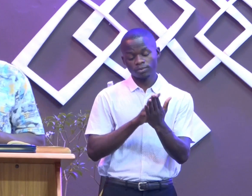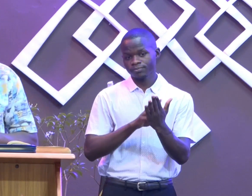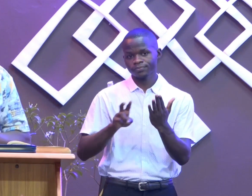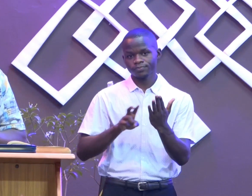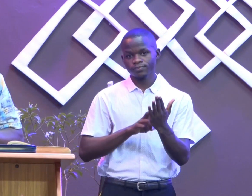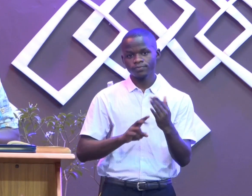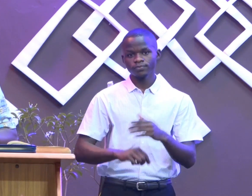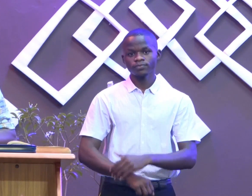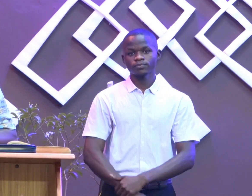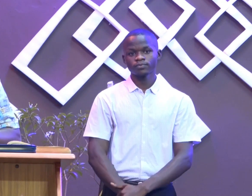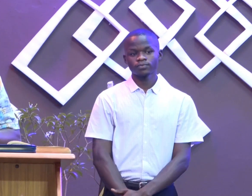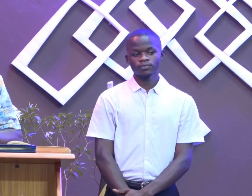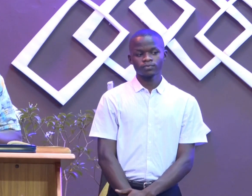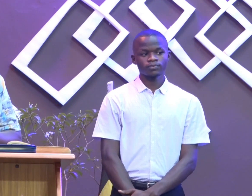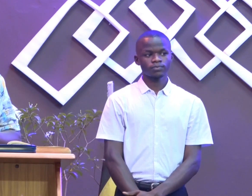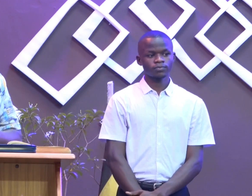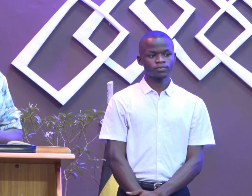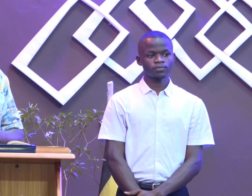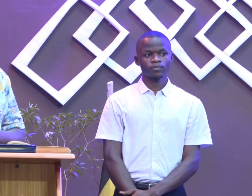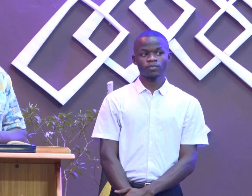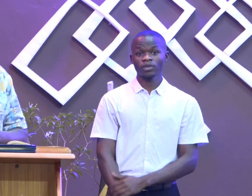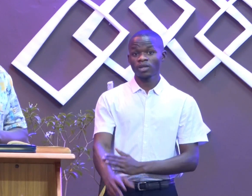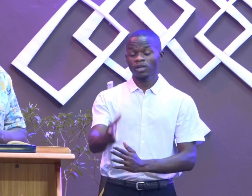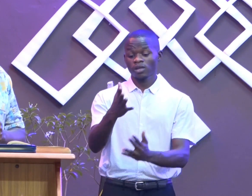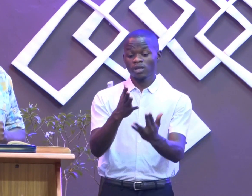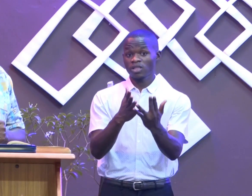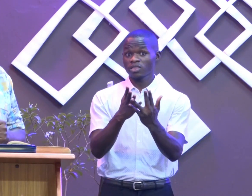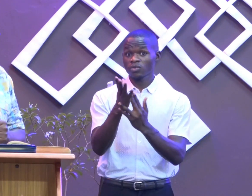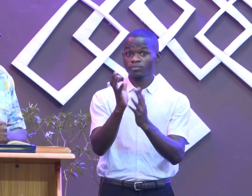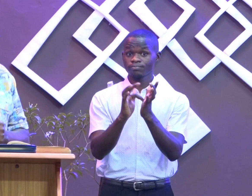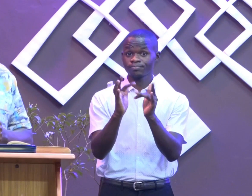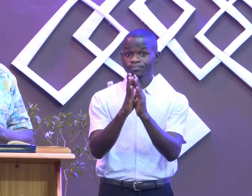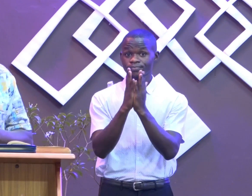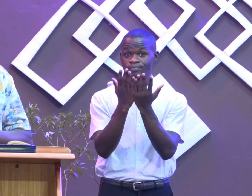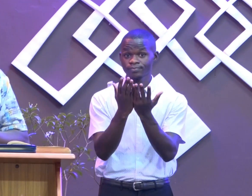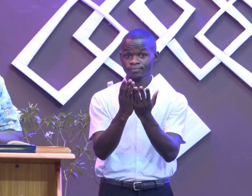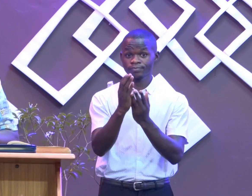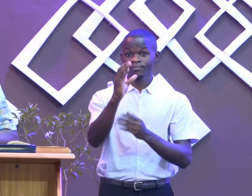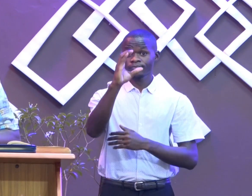read a few words. I'm basing from